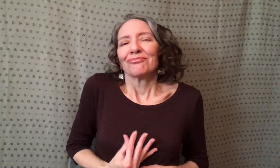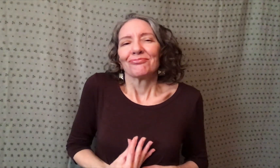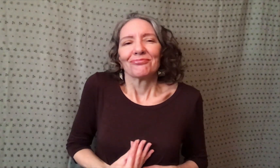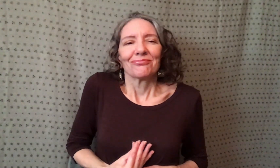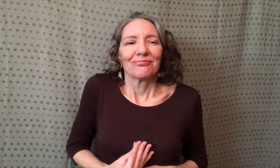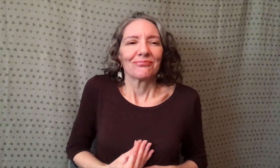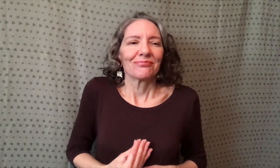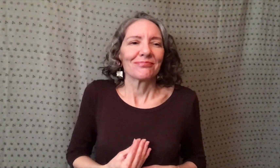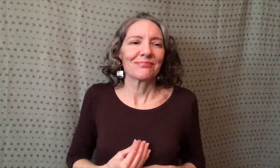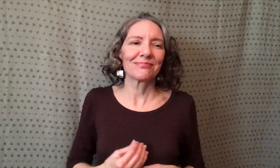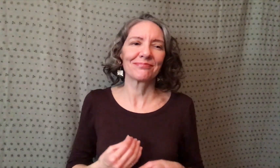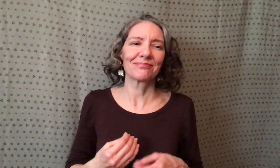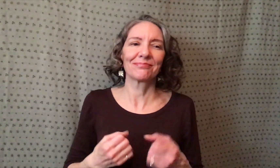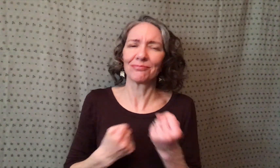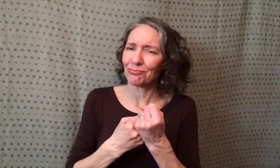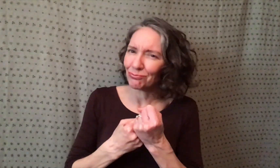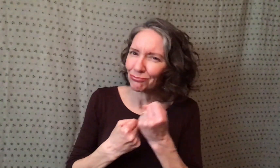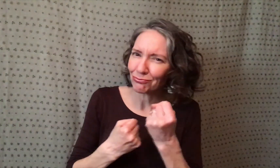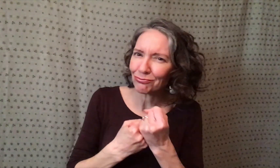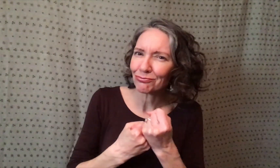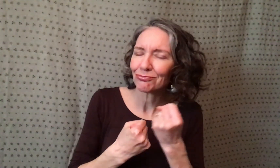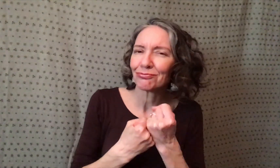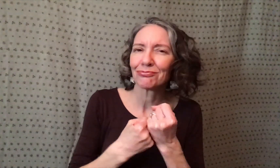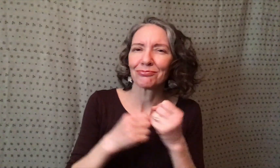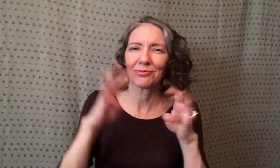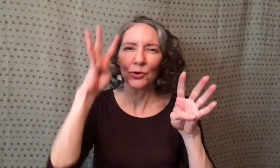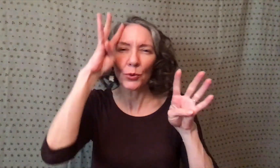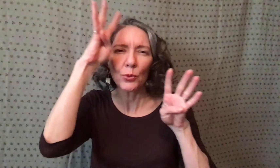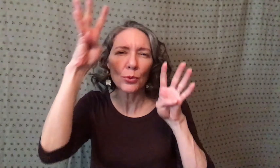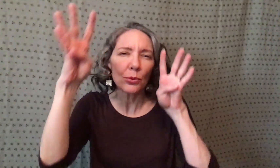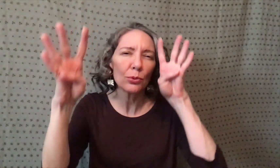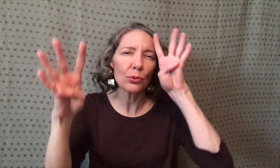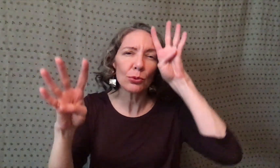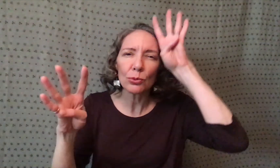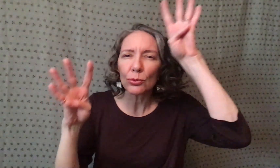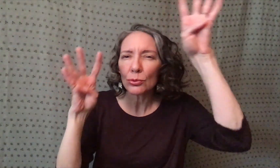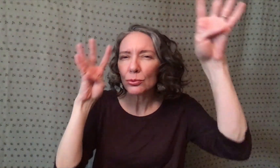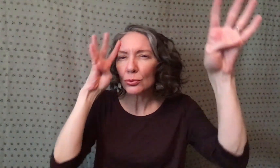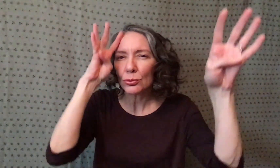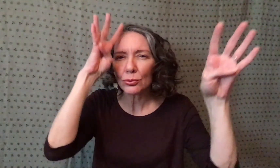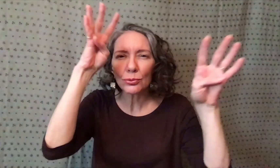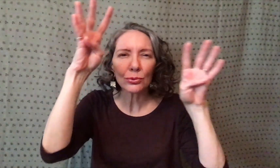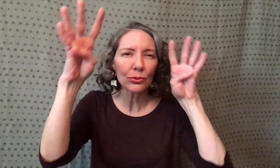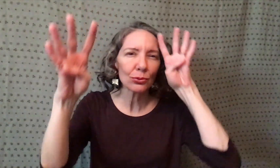he's supportive very creative